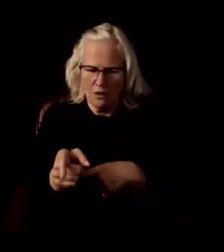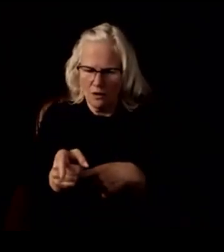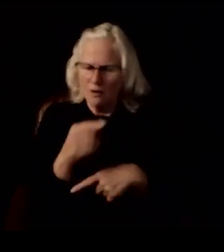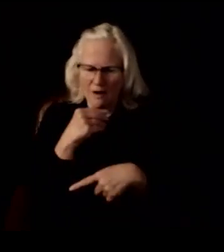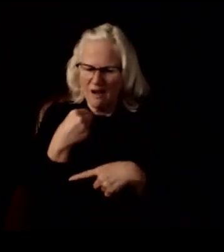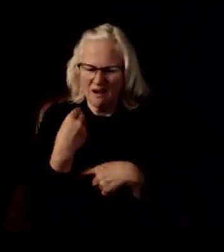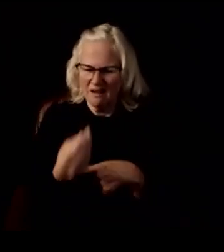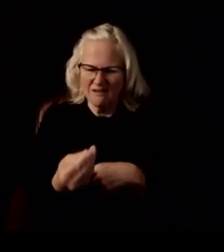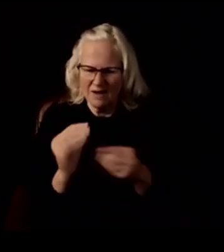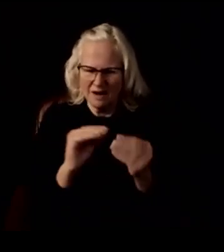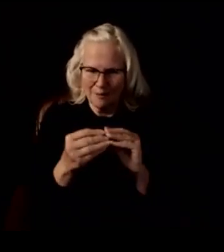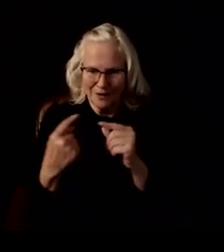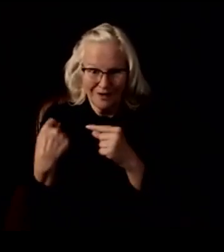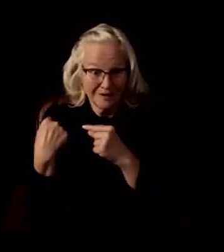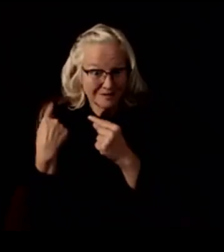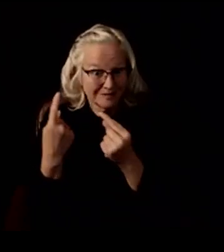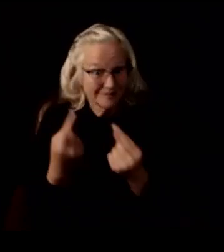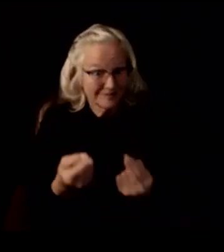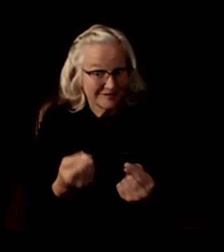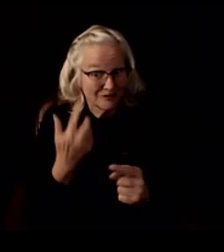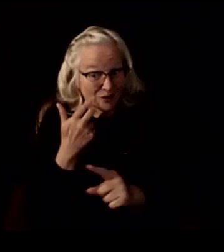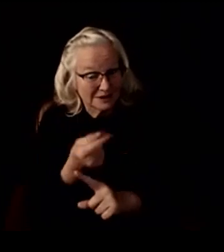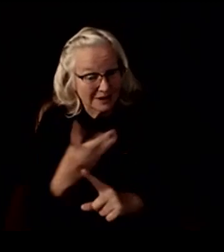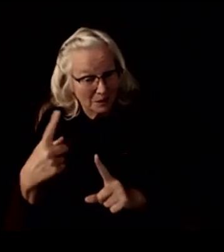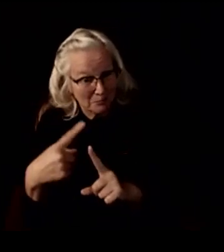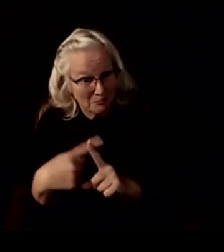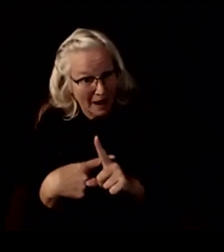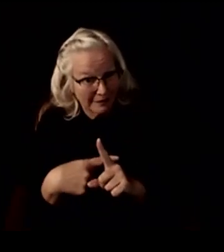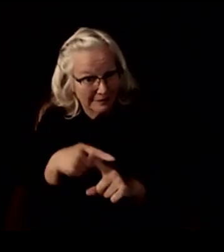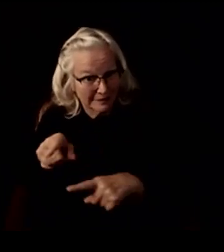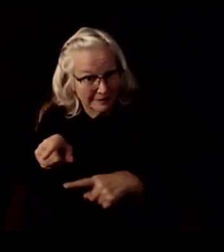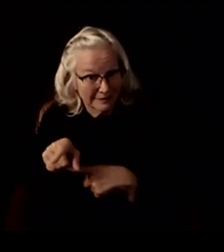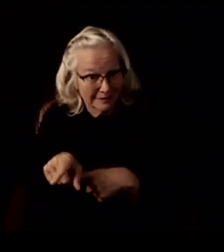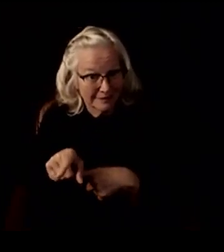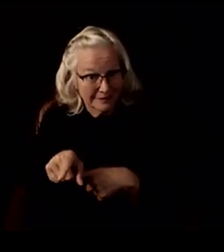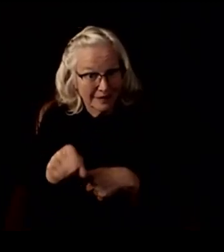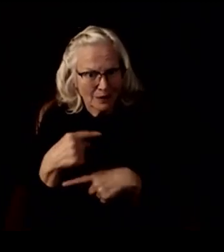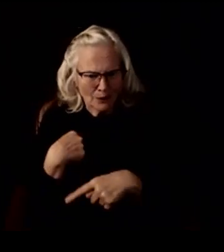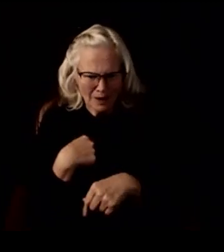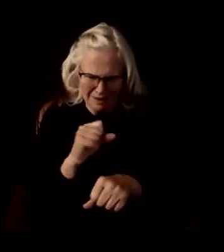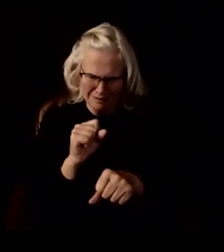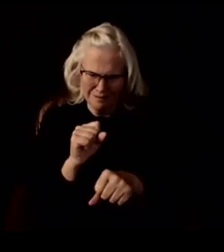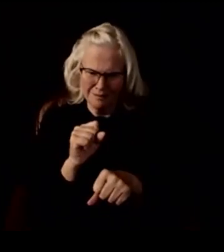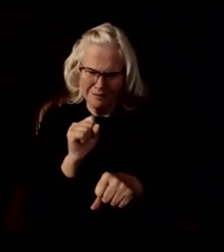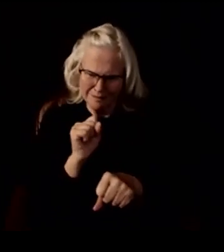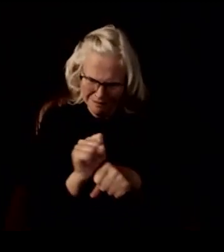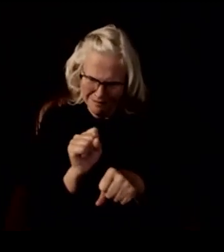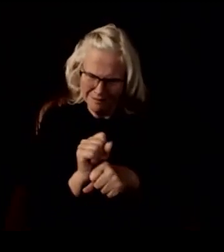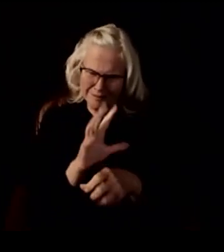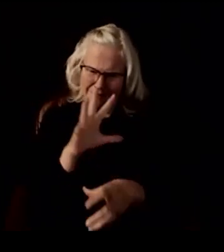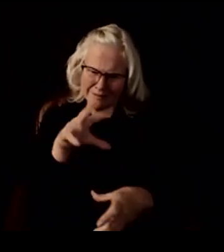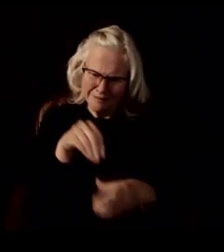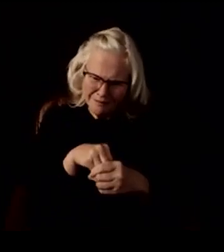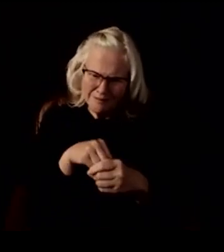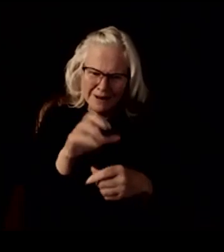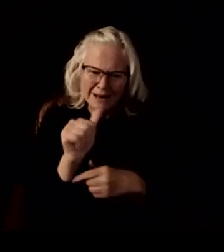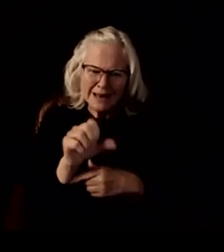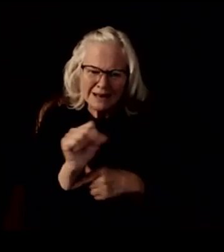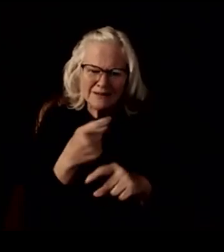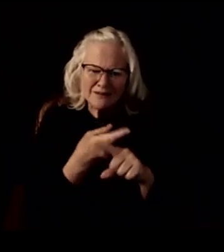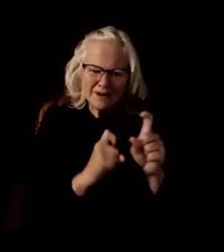many months. We worked to add the cases that we were aware from the last 2 weeks from that